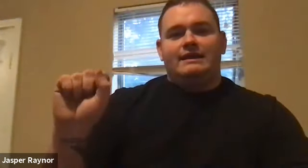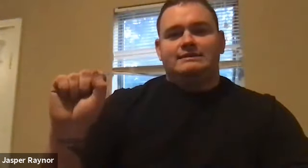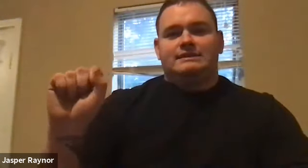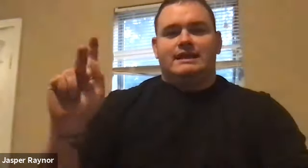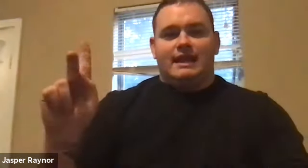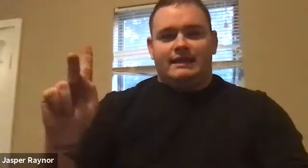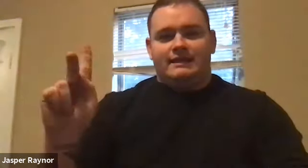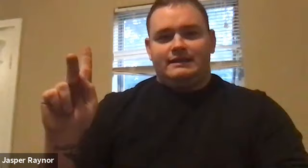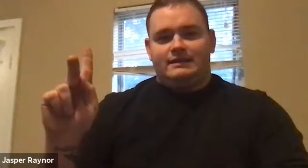A-S-K.